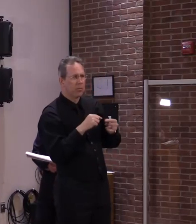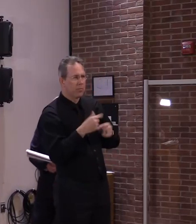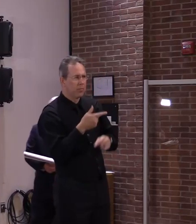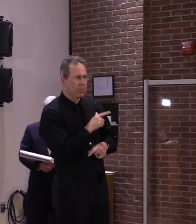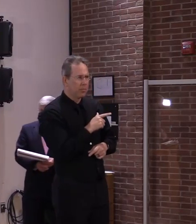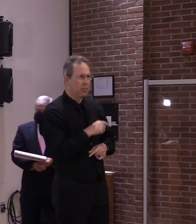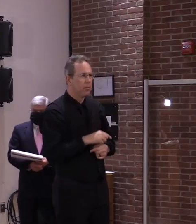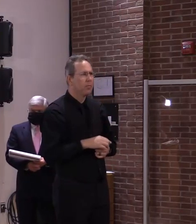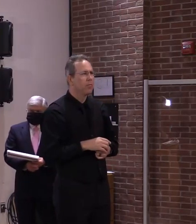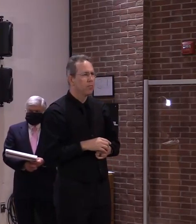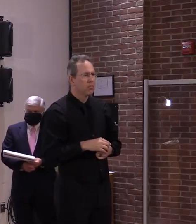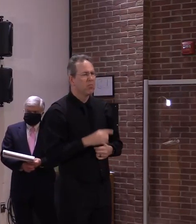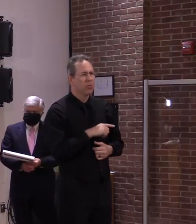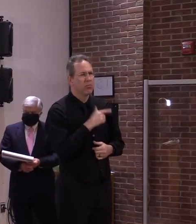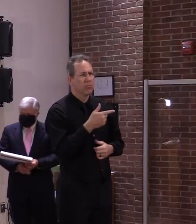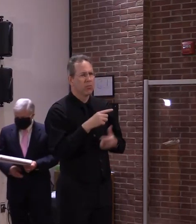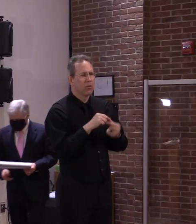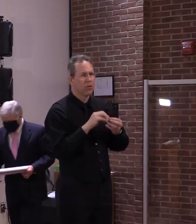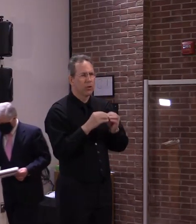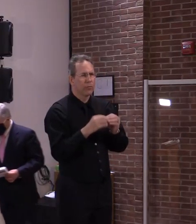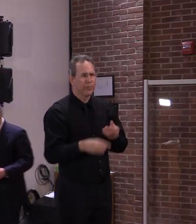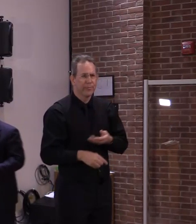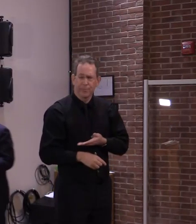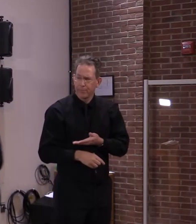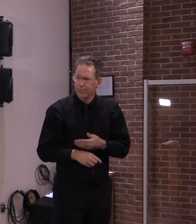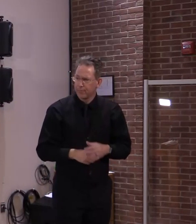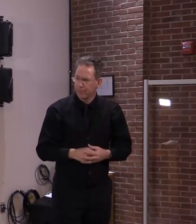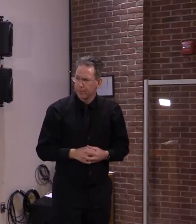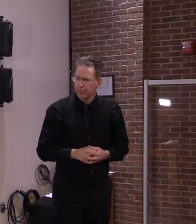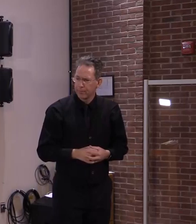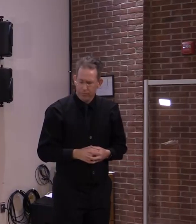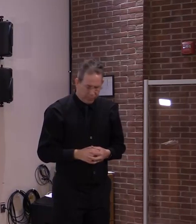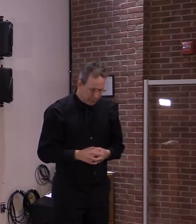his hand for the rest of the question.